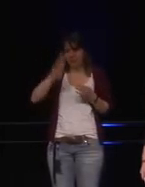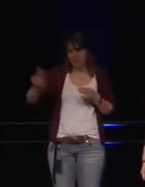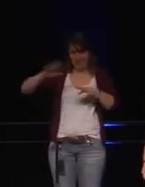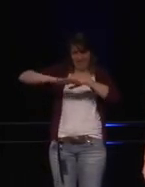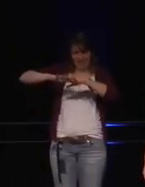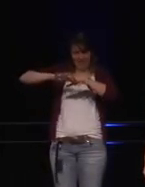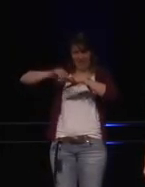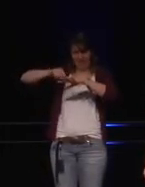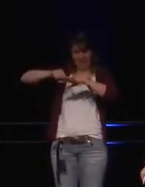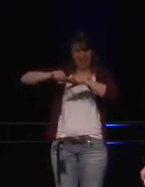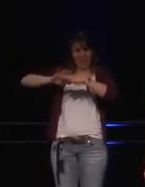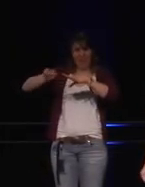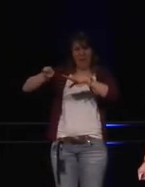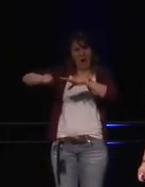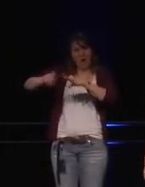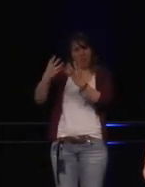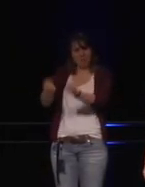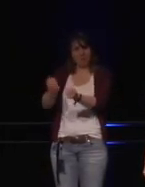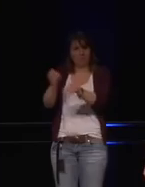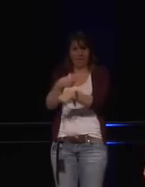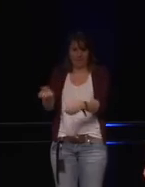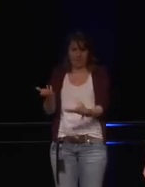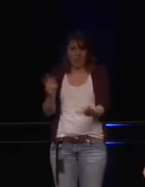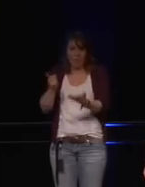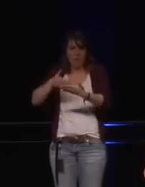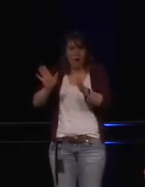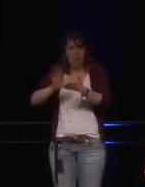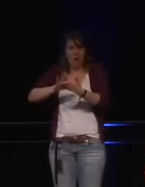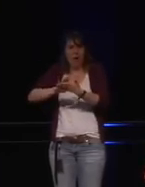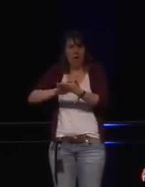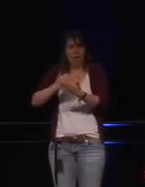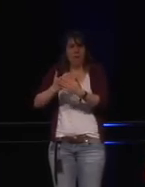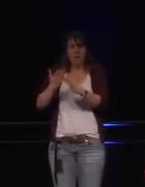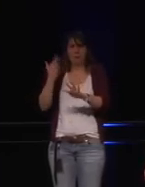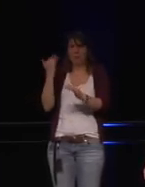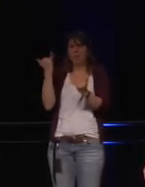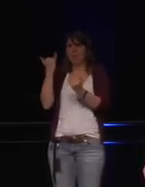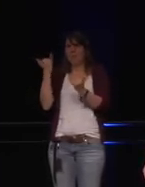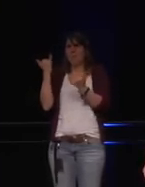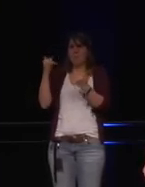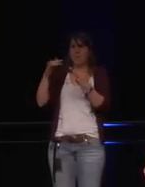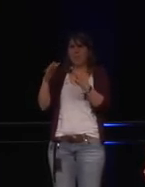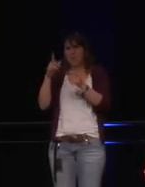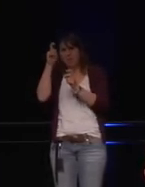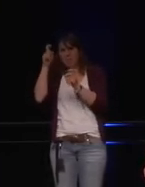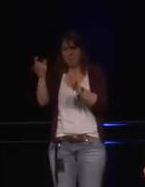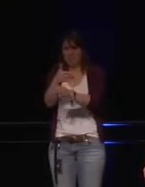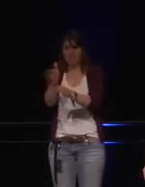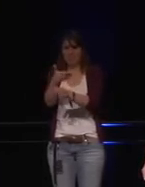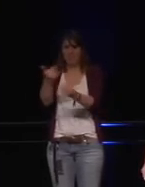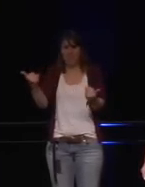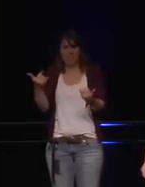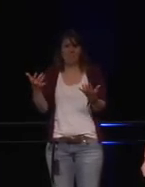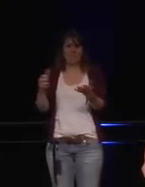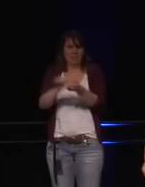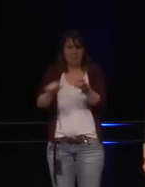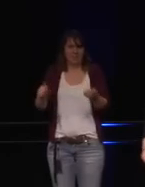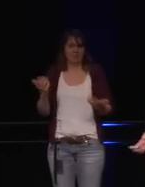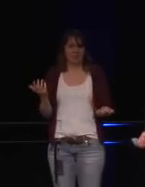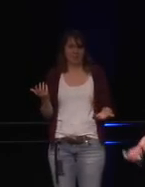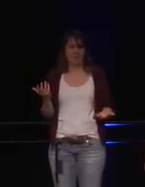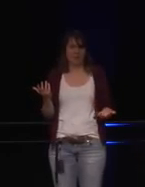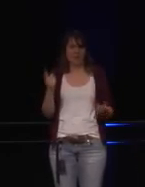down. So, they had to find a really difficult solution to get it back up. And, actually, how did they